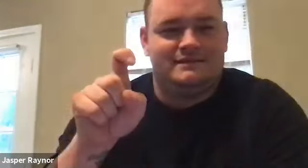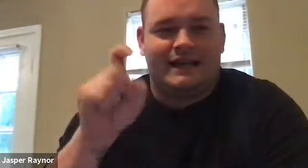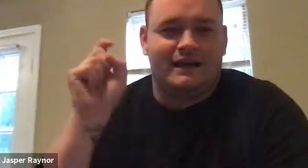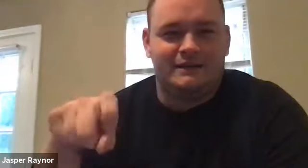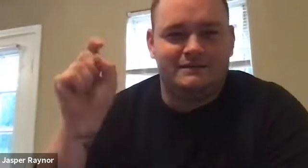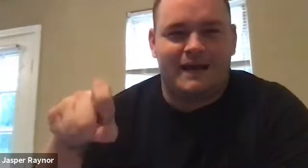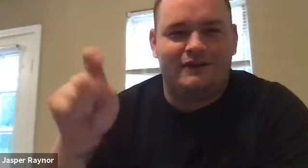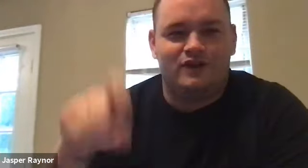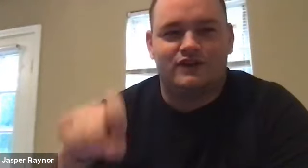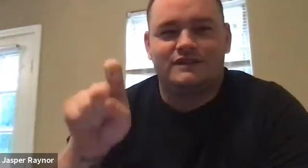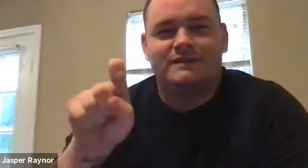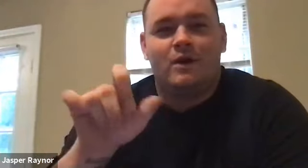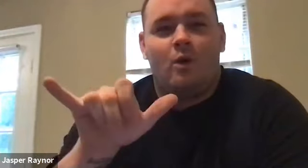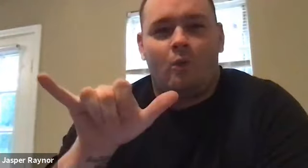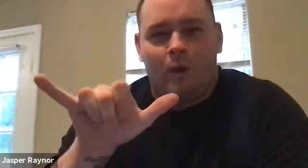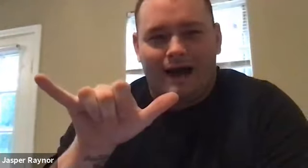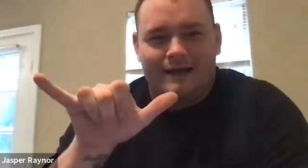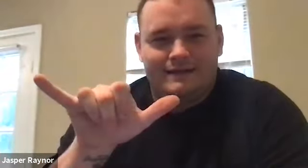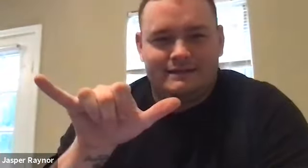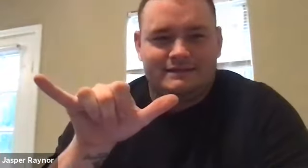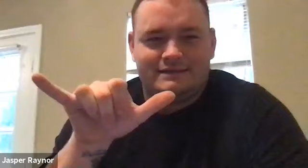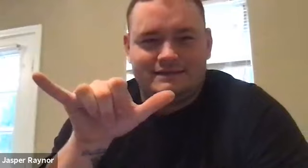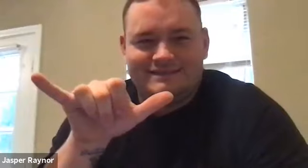Like a pirate hook. Y.